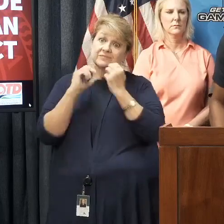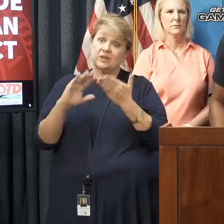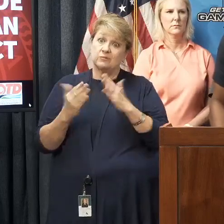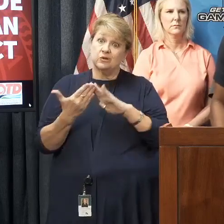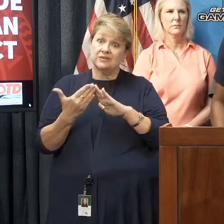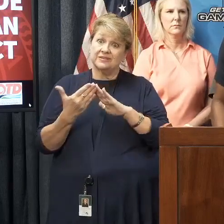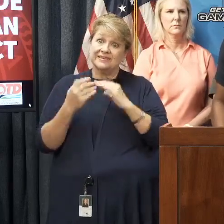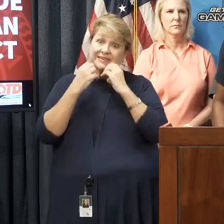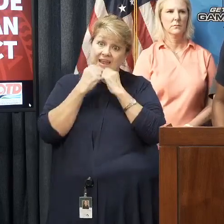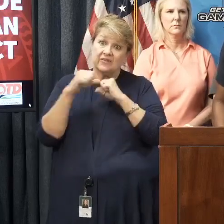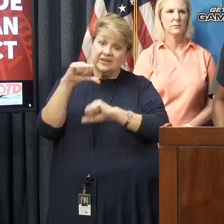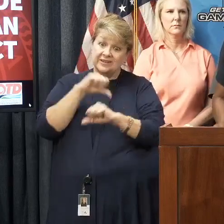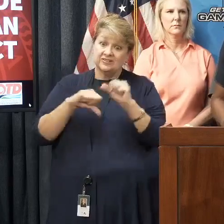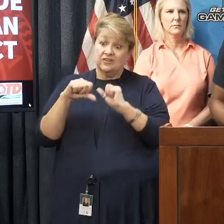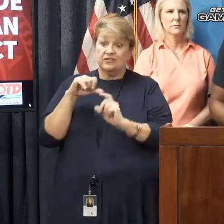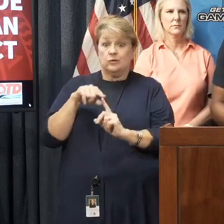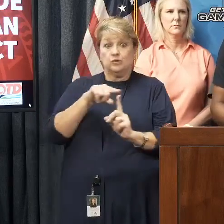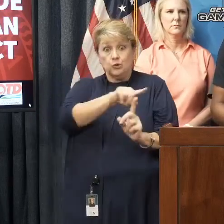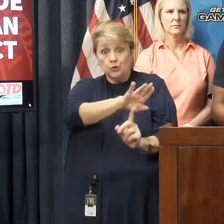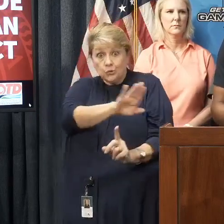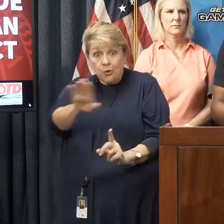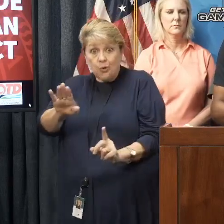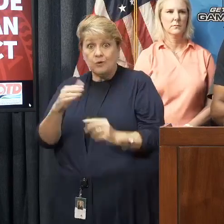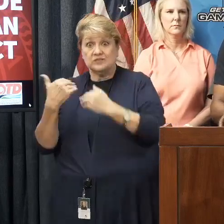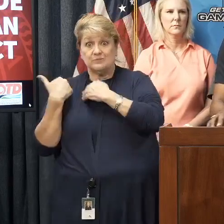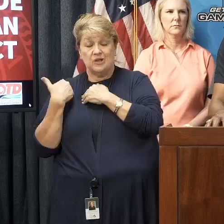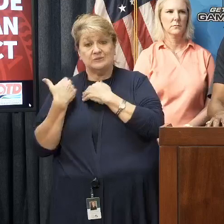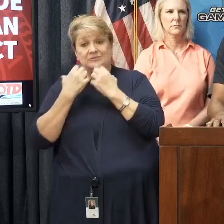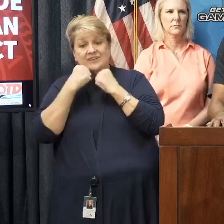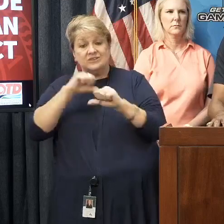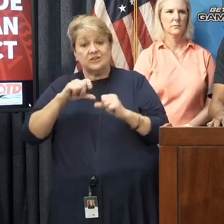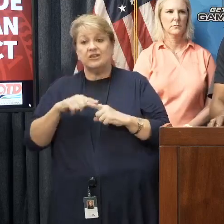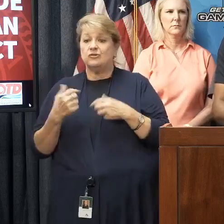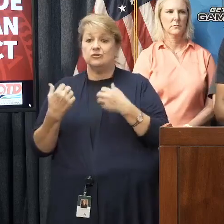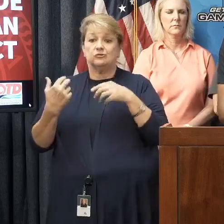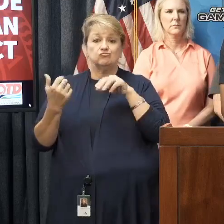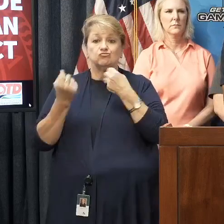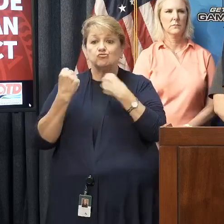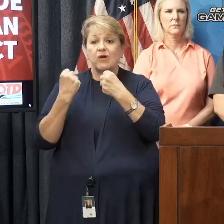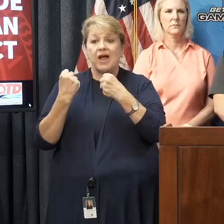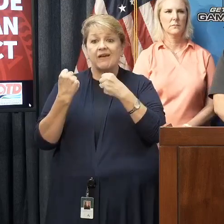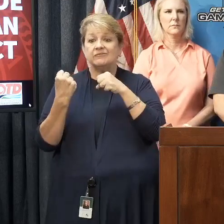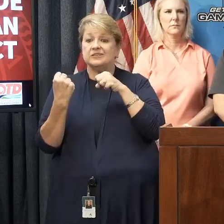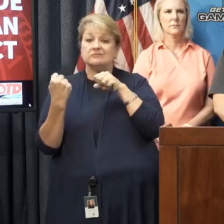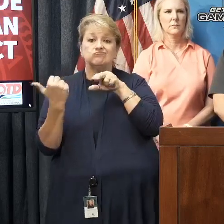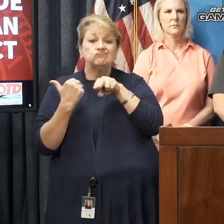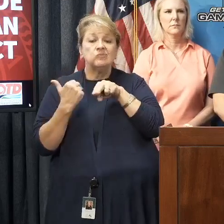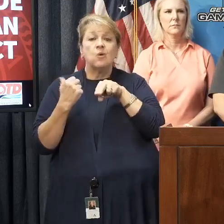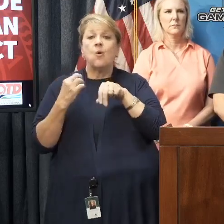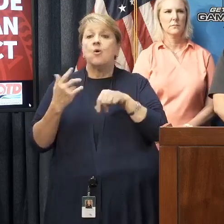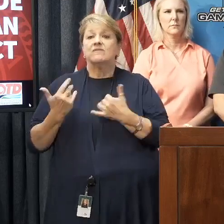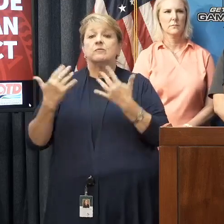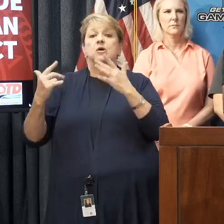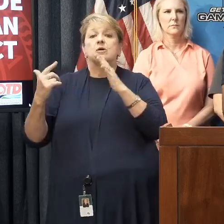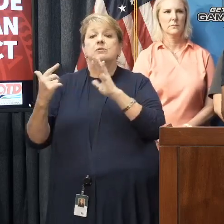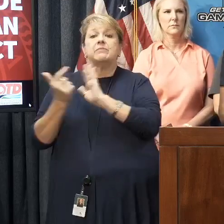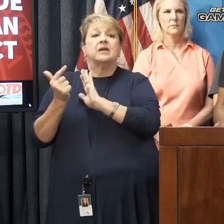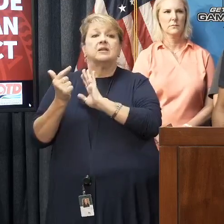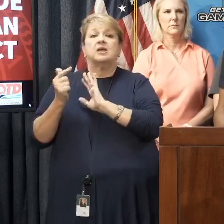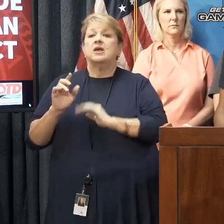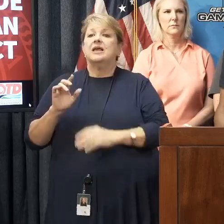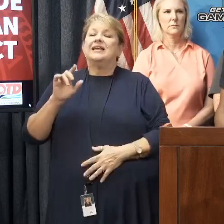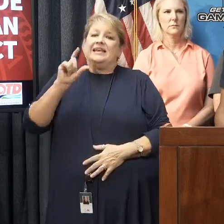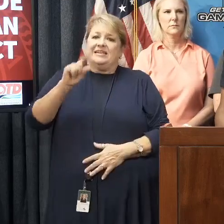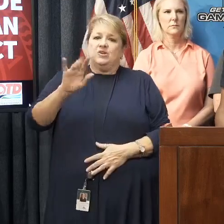and caring about one another. And I think as whether you travel the roadways or whether or not it's a burn ban, it's going to take that spirit